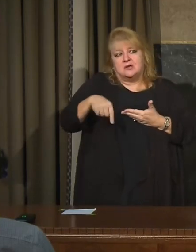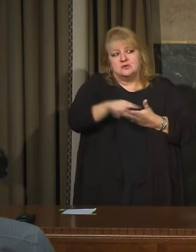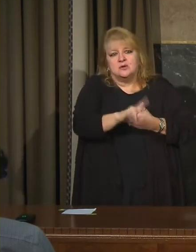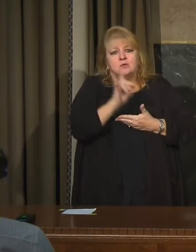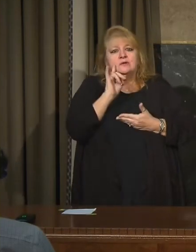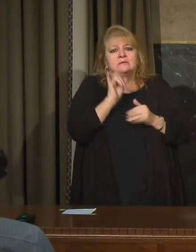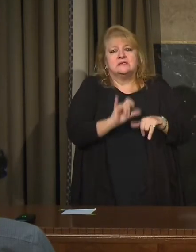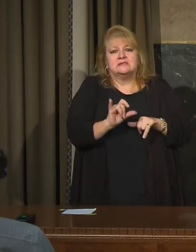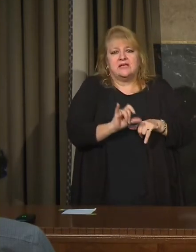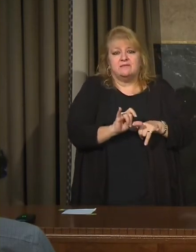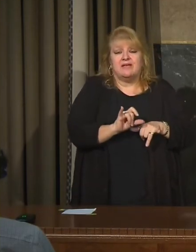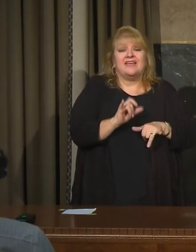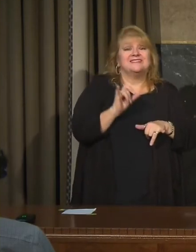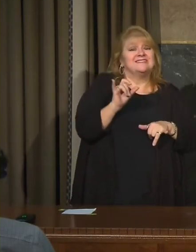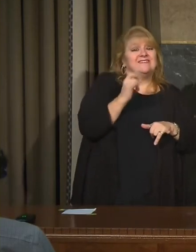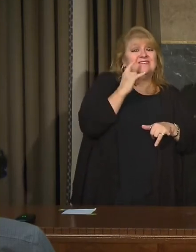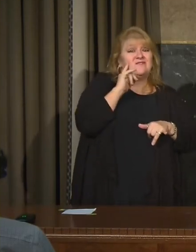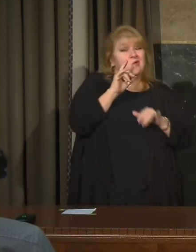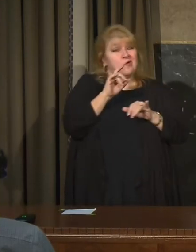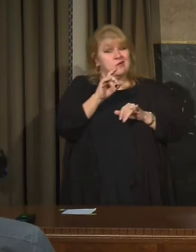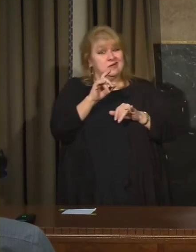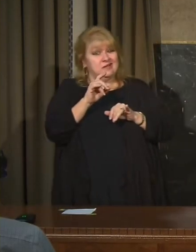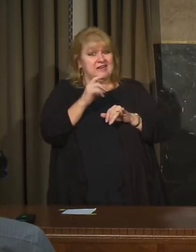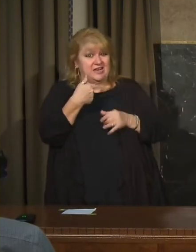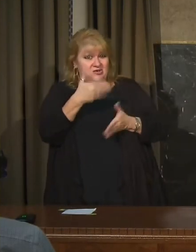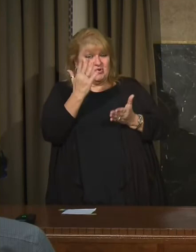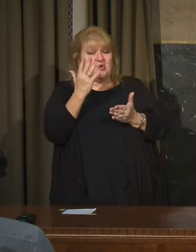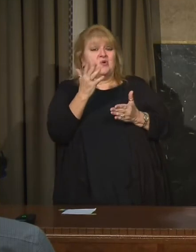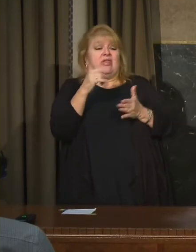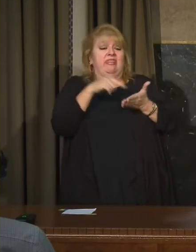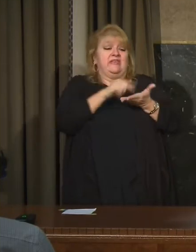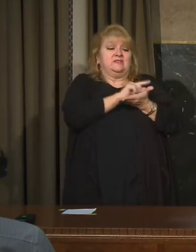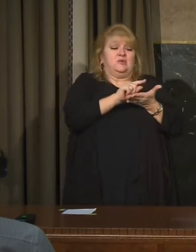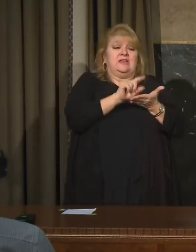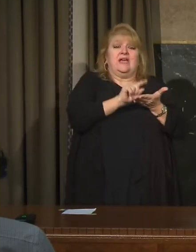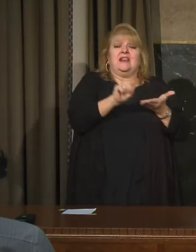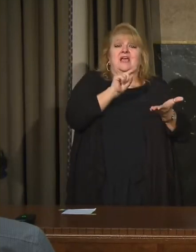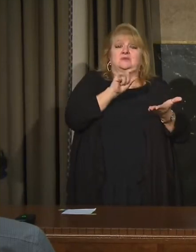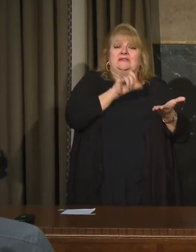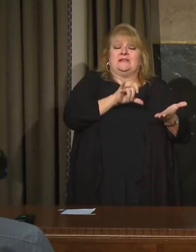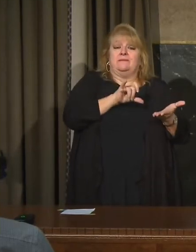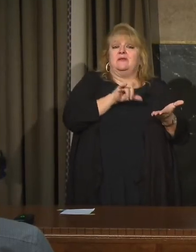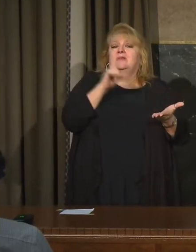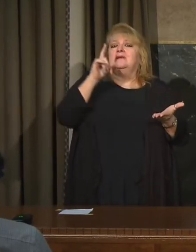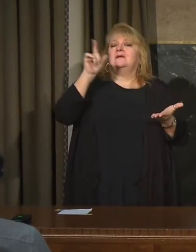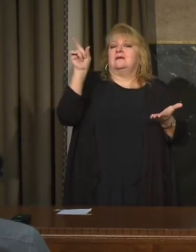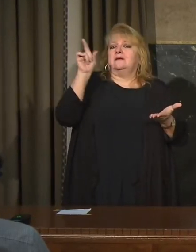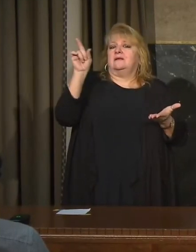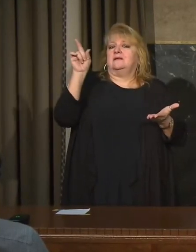every state is getting right now. So for next week's allocation, we are expecting